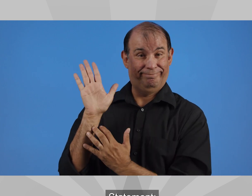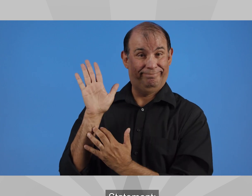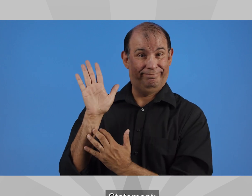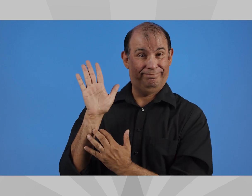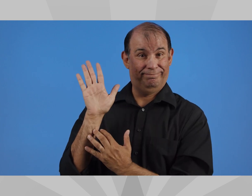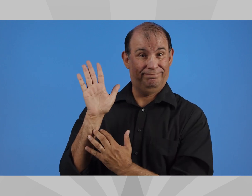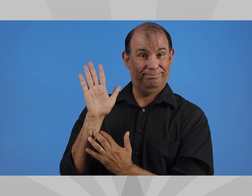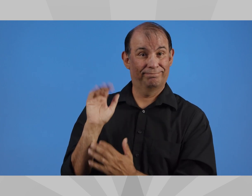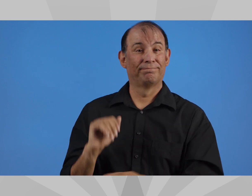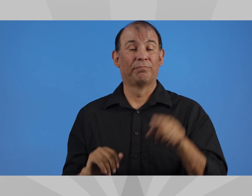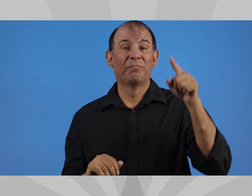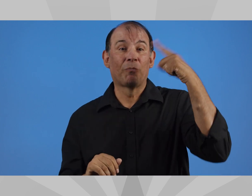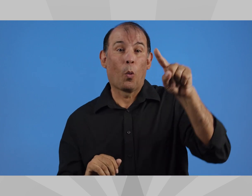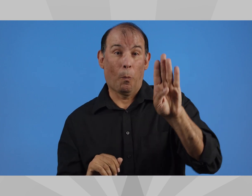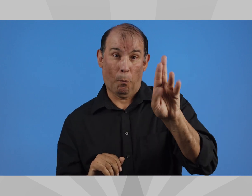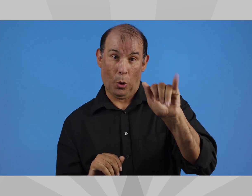Statement.